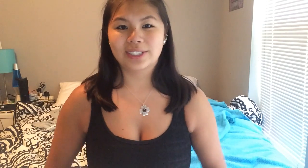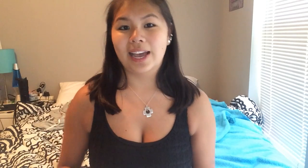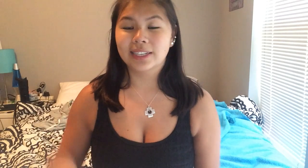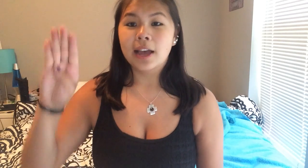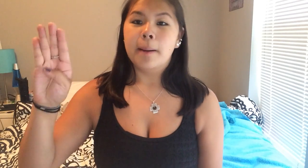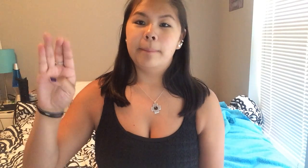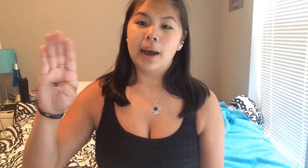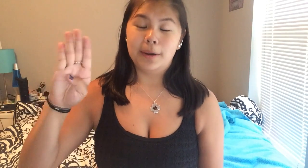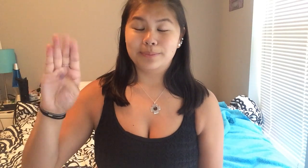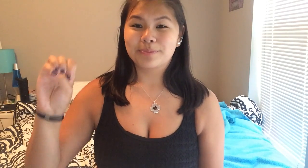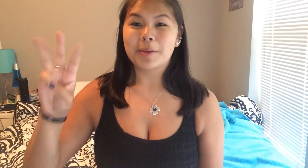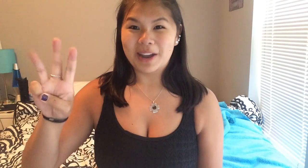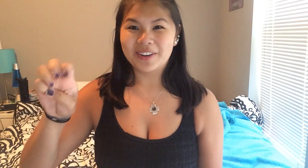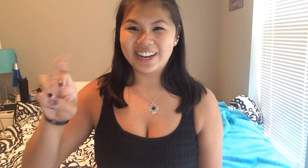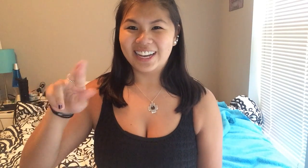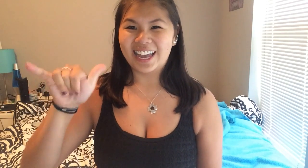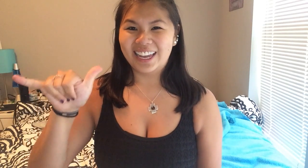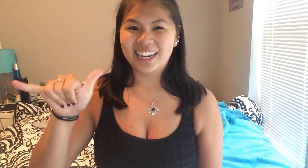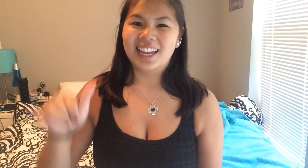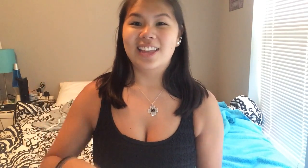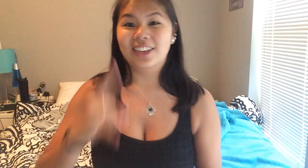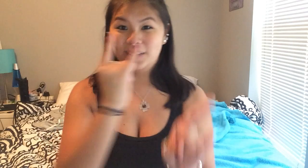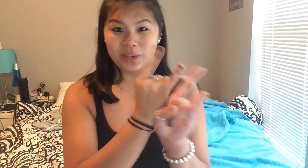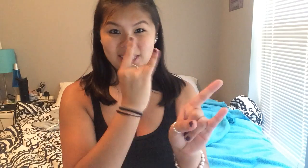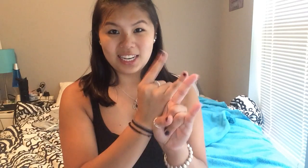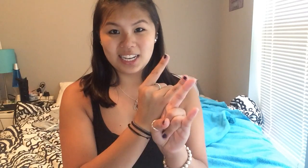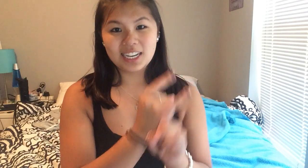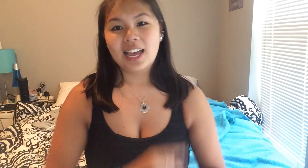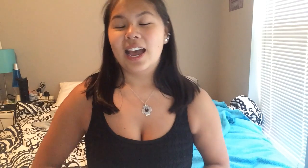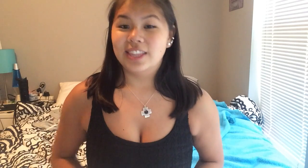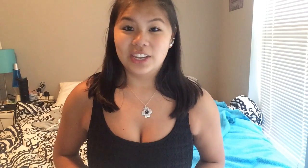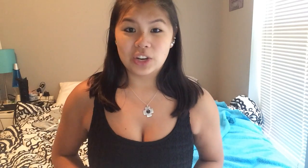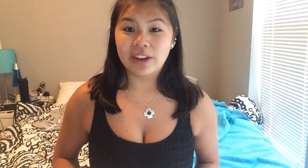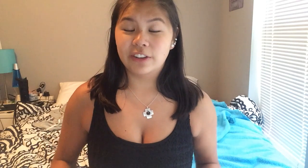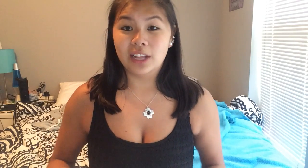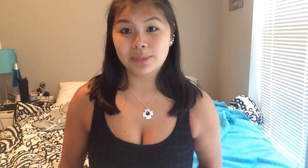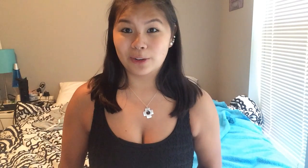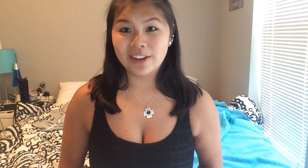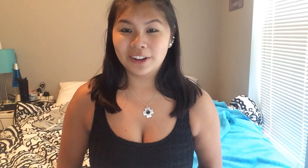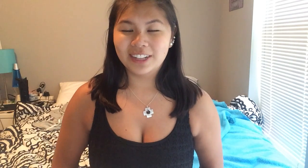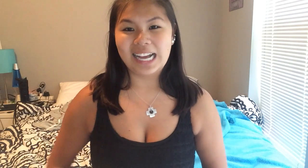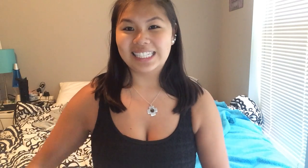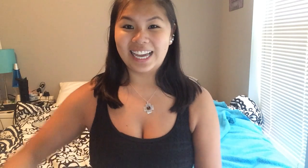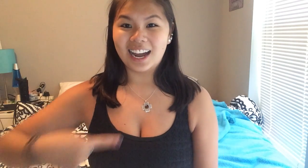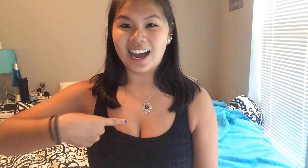signed Bowery again, and then whiskey neat, and then grateful, I'm so grateful. I said